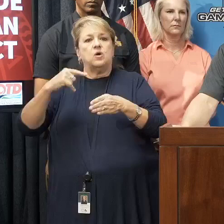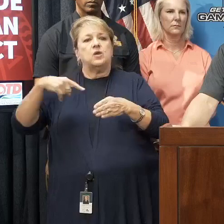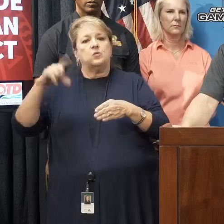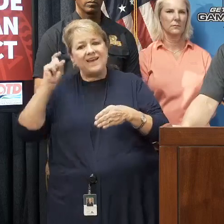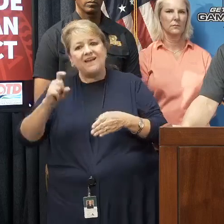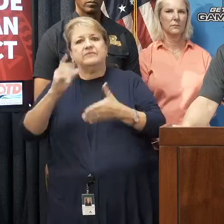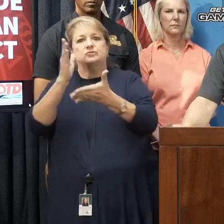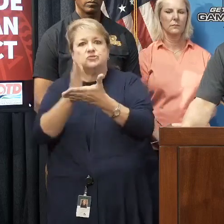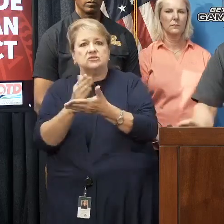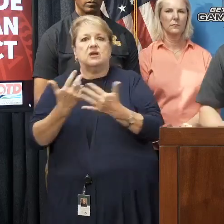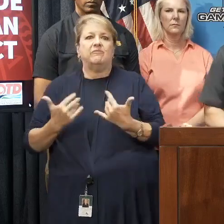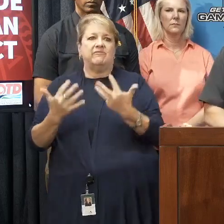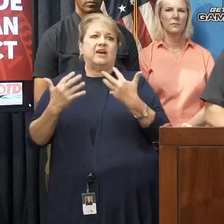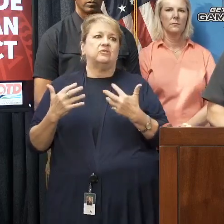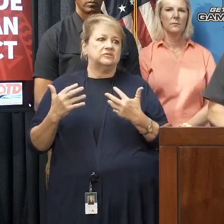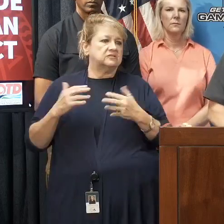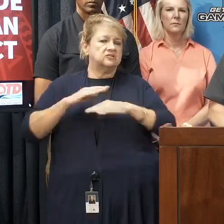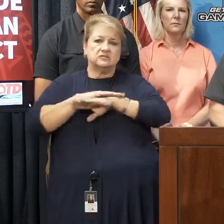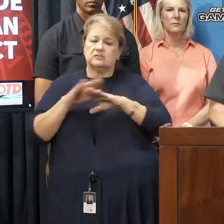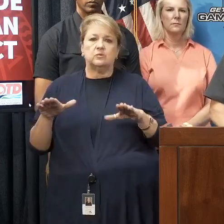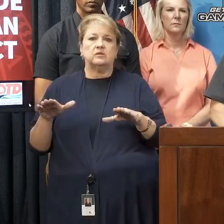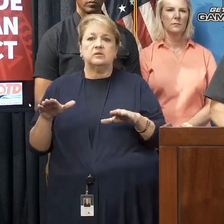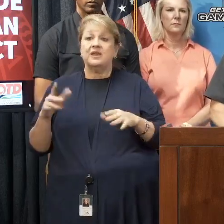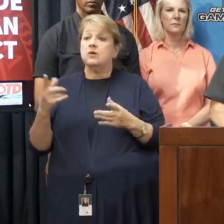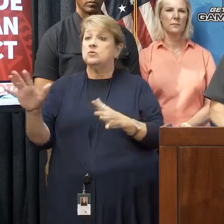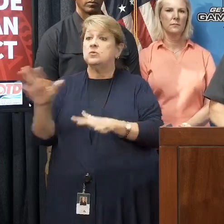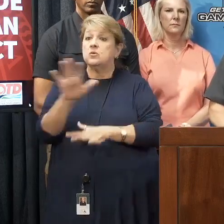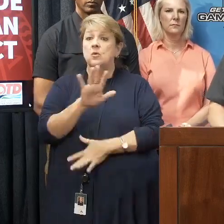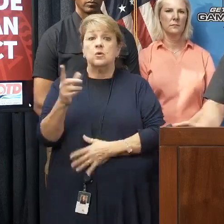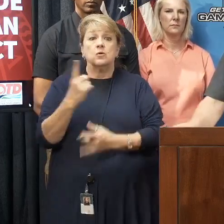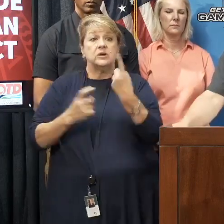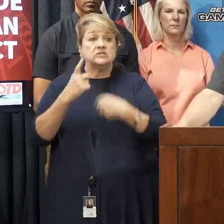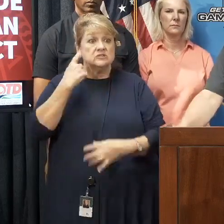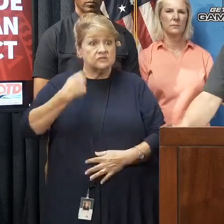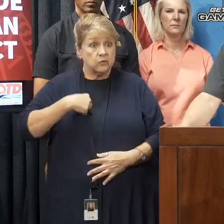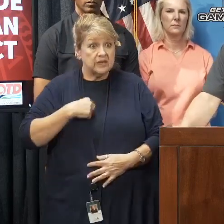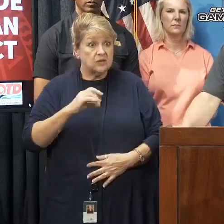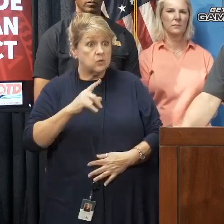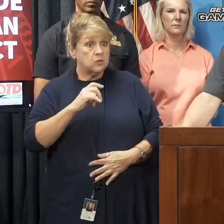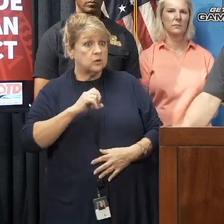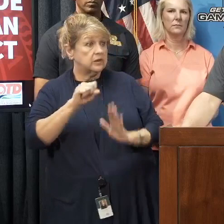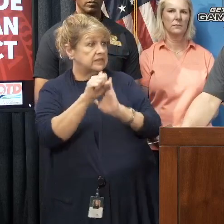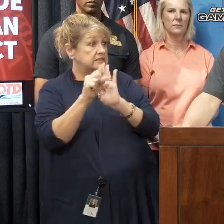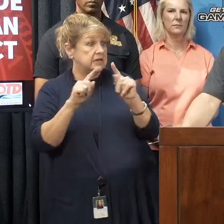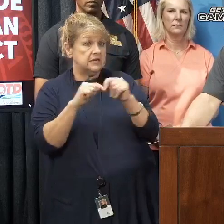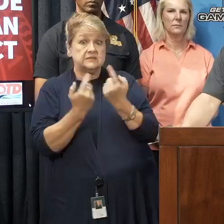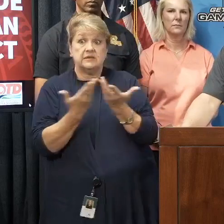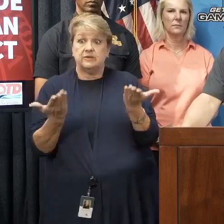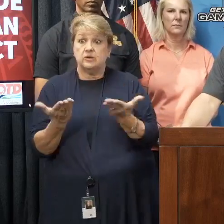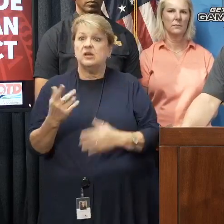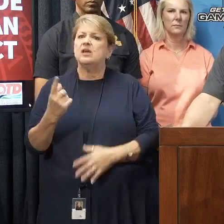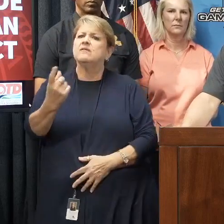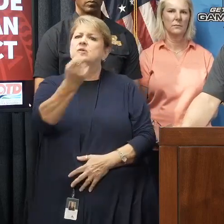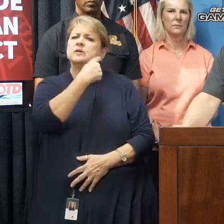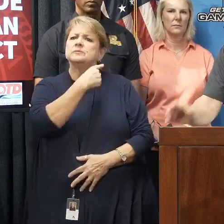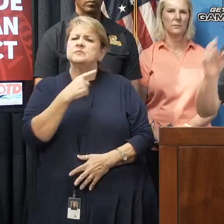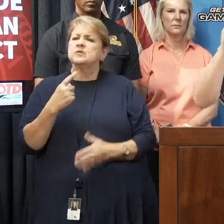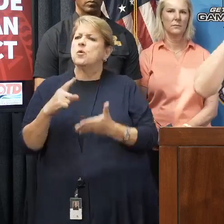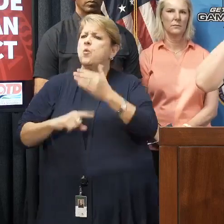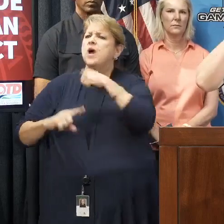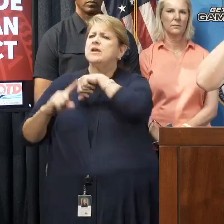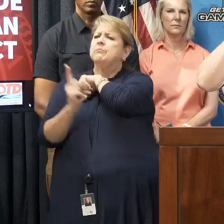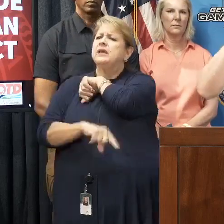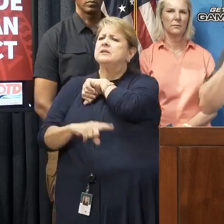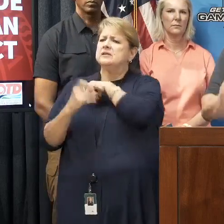conference today. So with that, I'll open it up for any questions that you might have for myself or one of our state team that's here. Real quick, what is the penalties